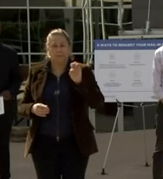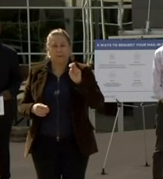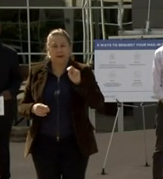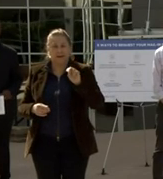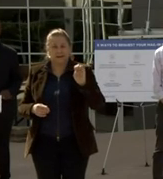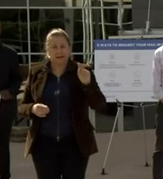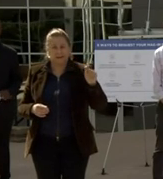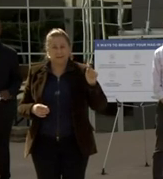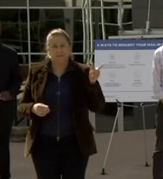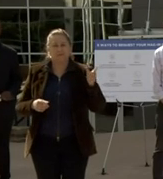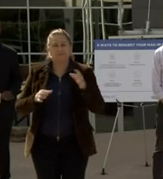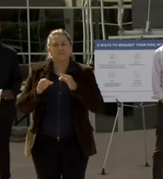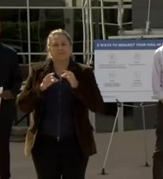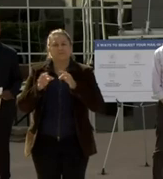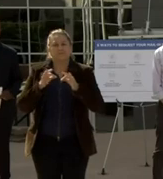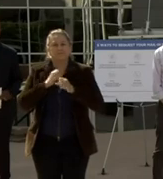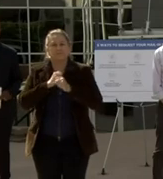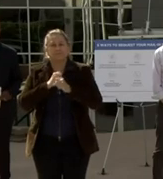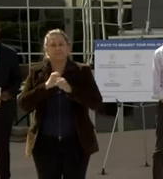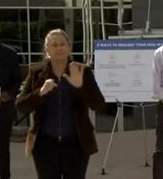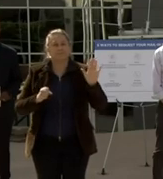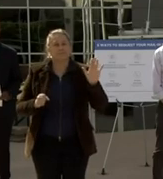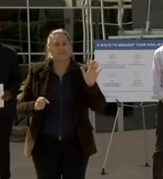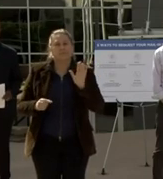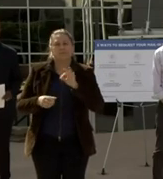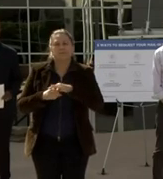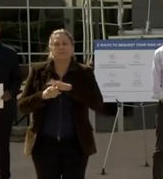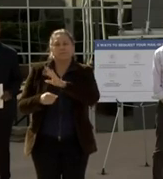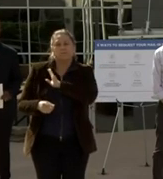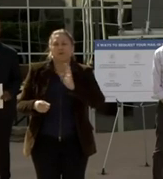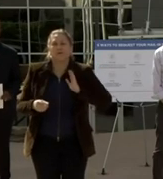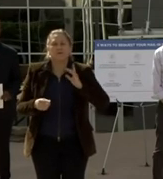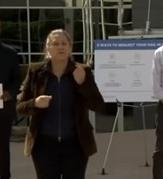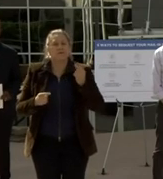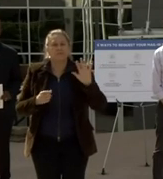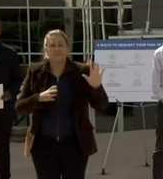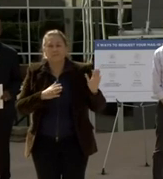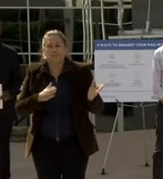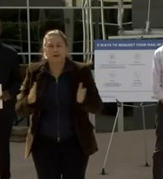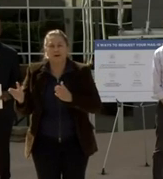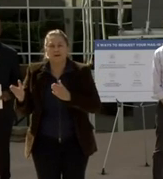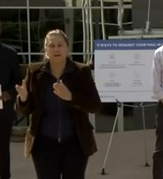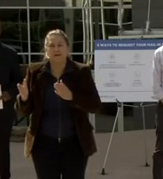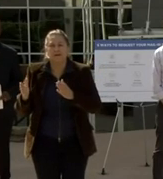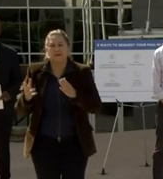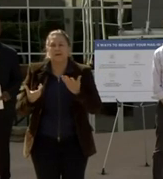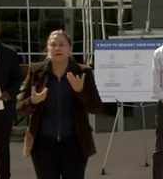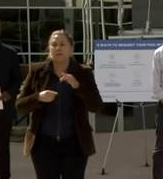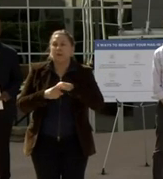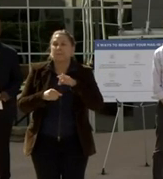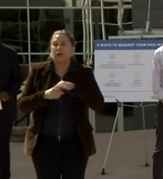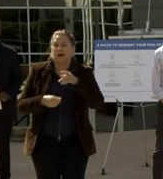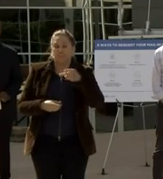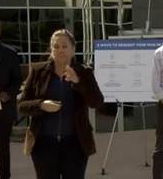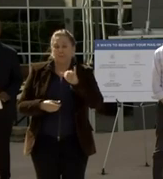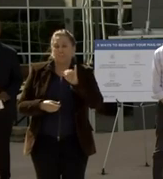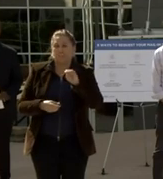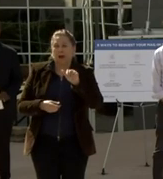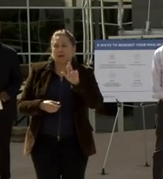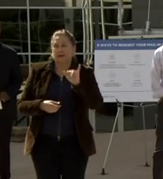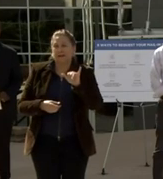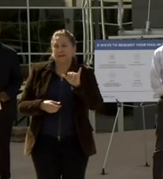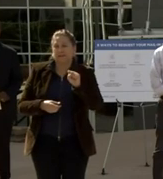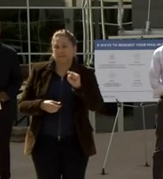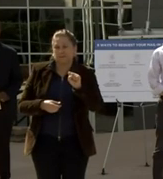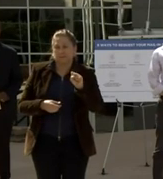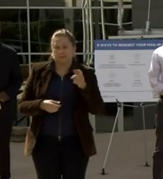publicize the board's plans for orderly primary election in June. And Mr.